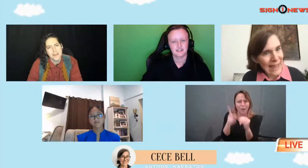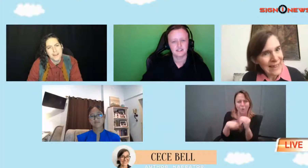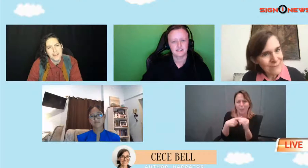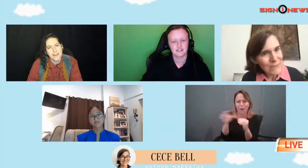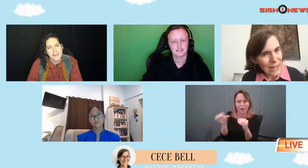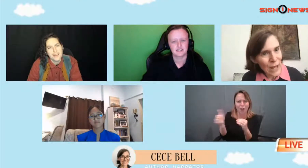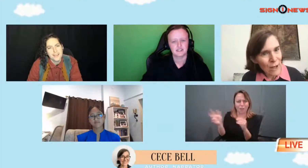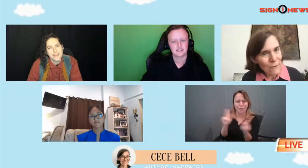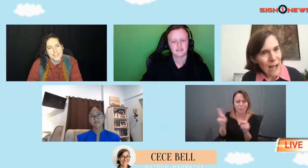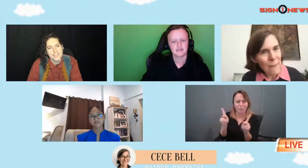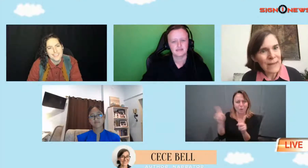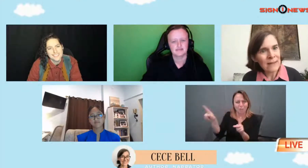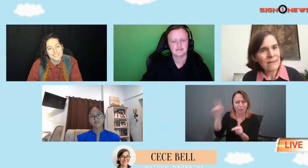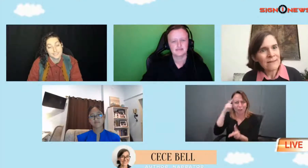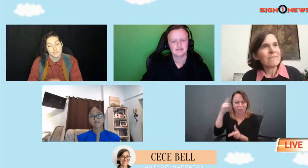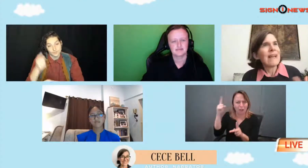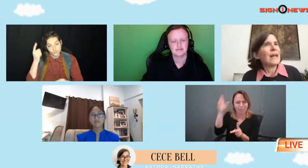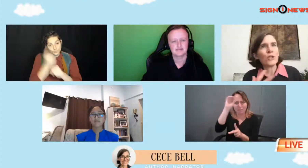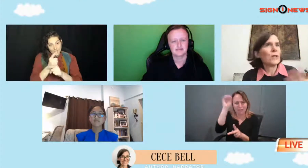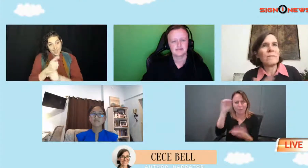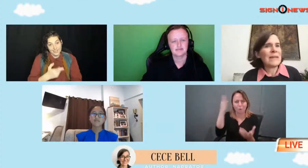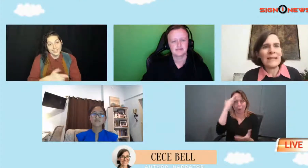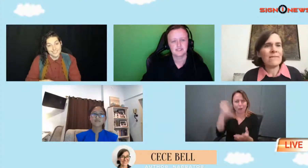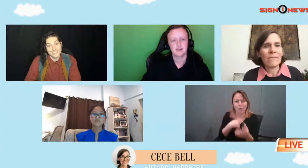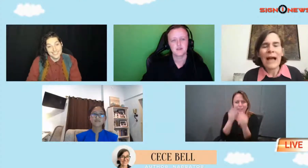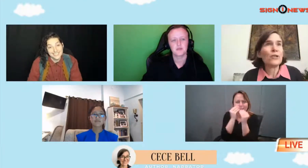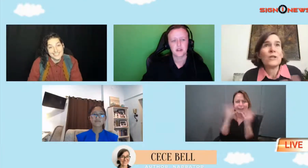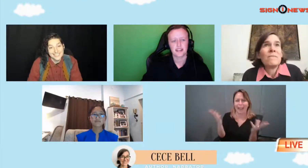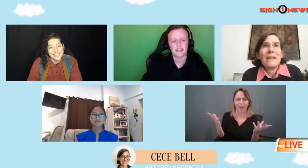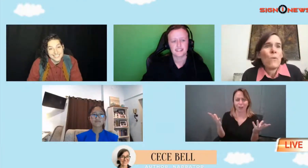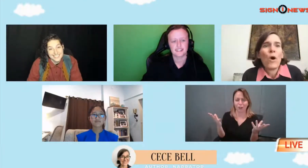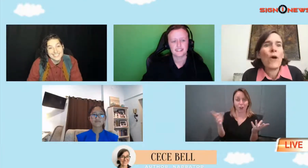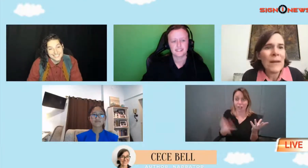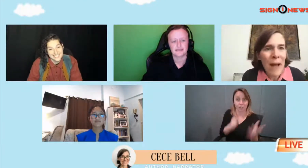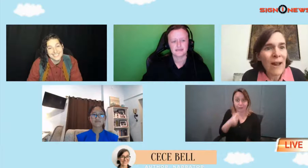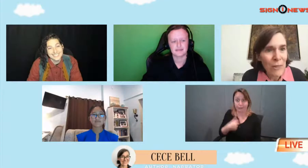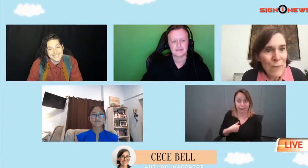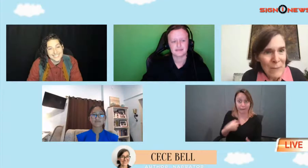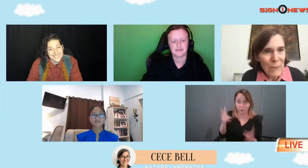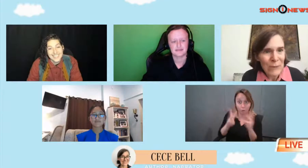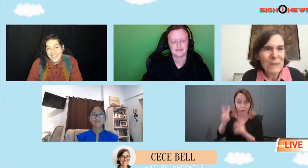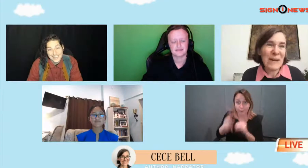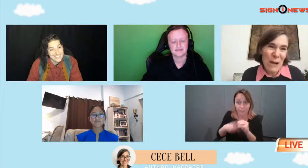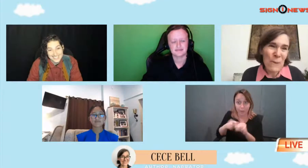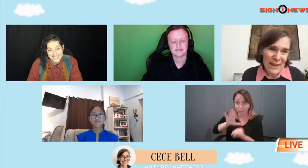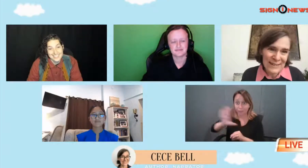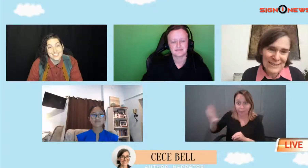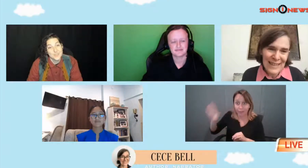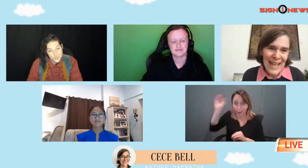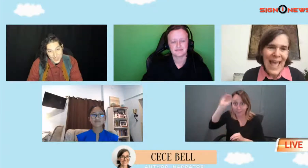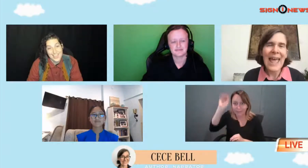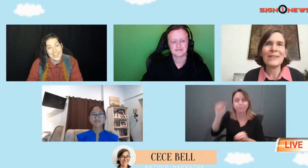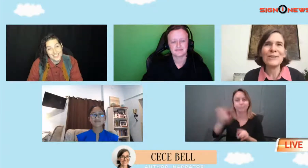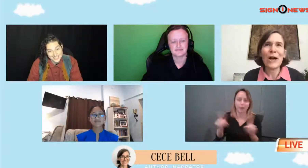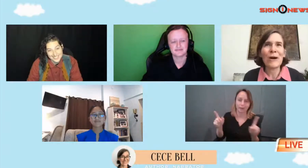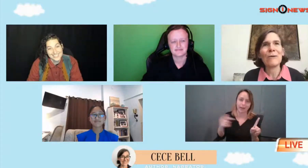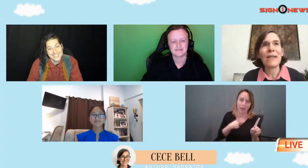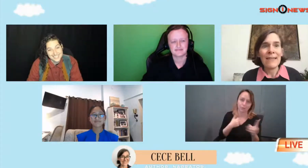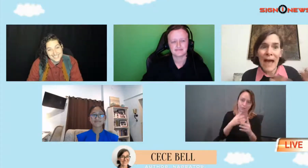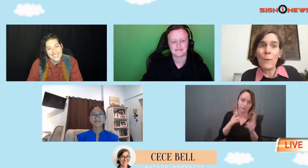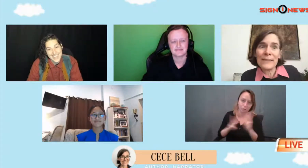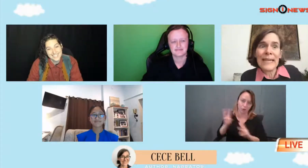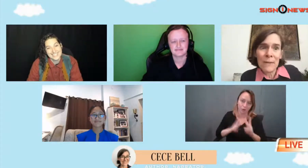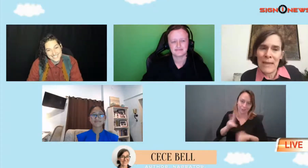people think? I mean, I shouldn't be worried about other people, but I was. And